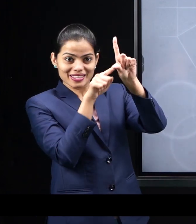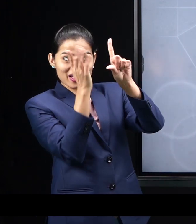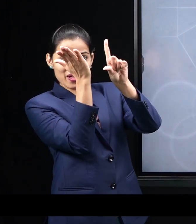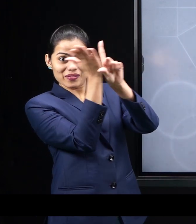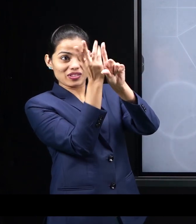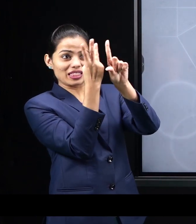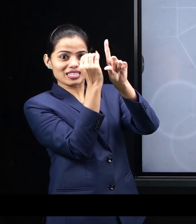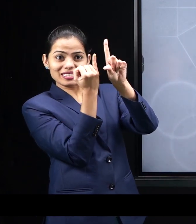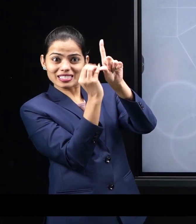Complement of a set.